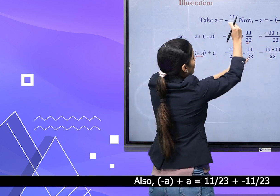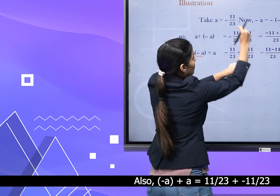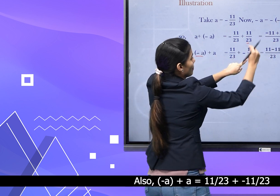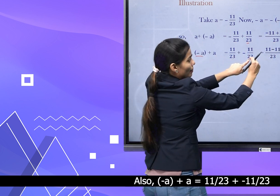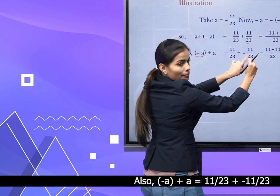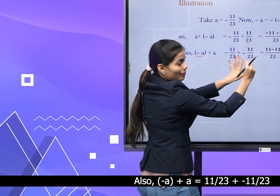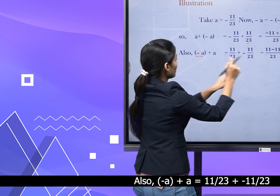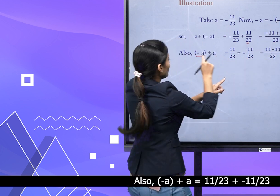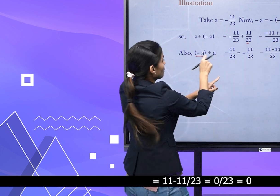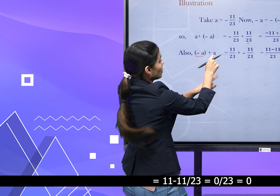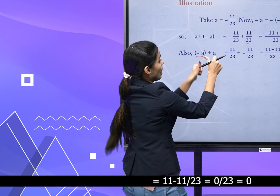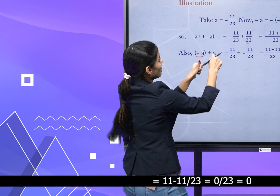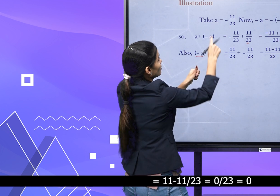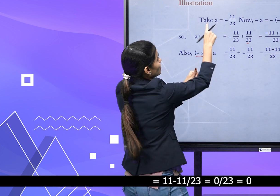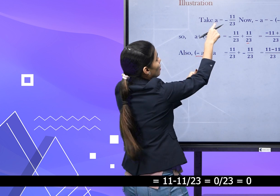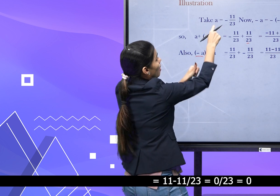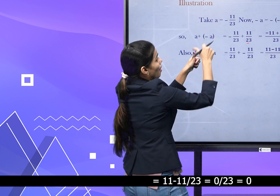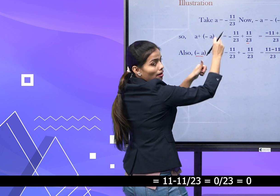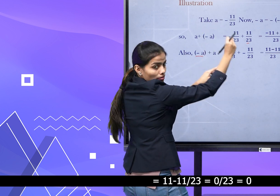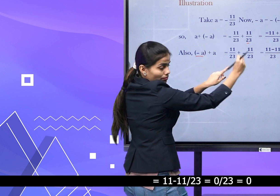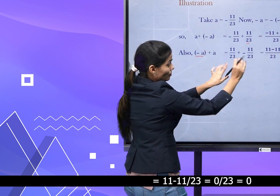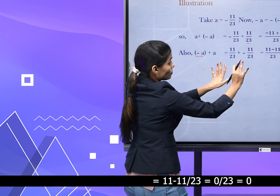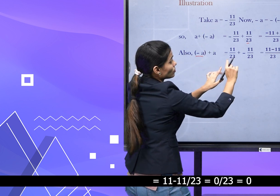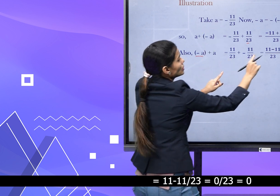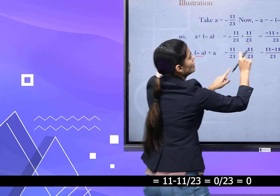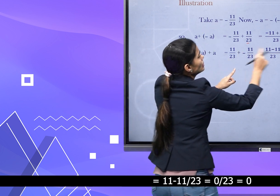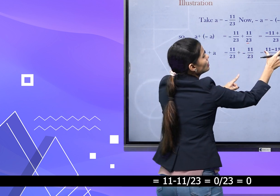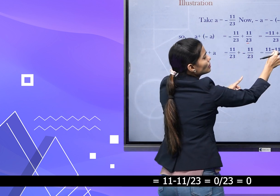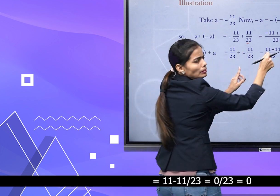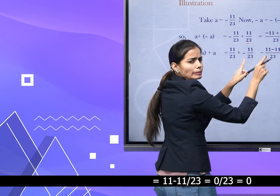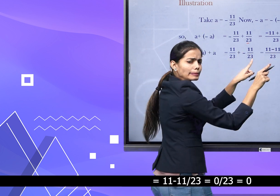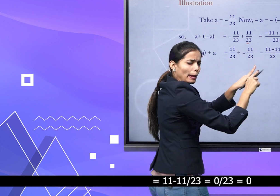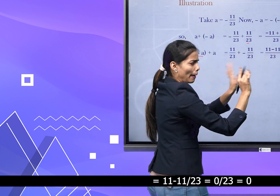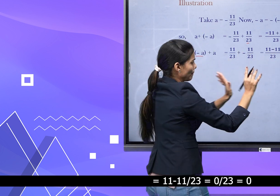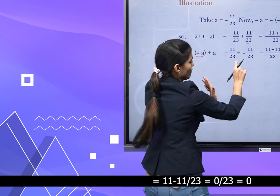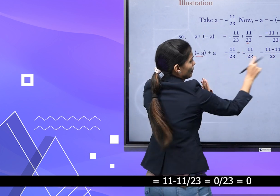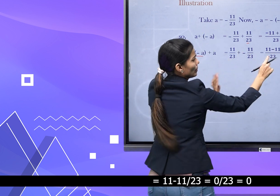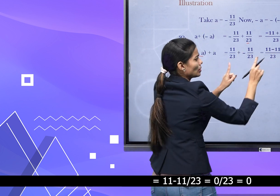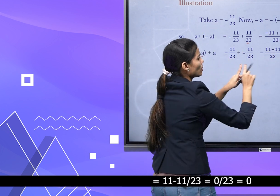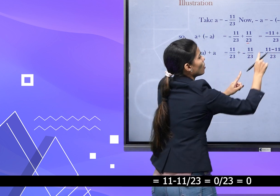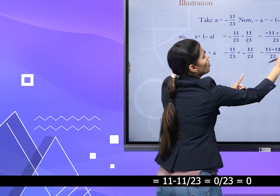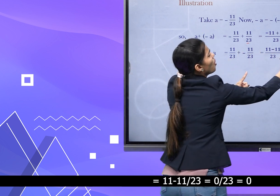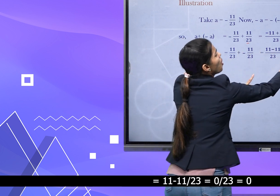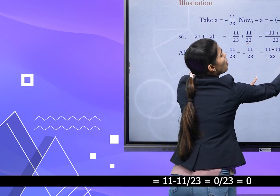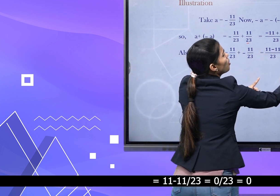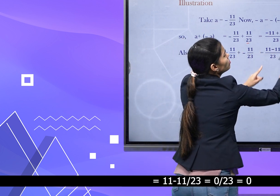23 is equal to 11 minus 11 by 23. So, is equal to 0